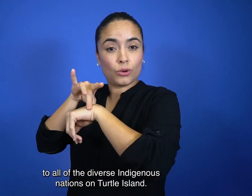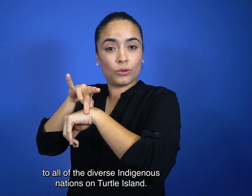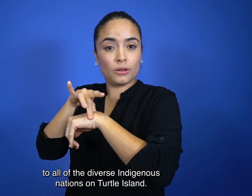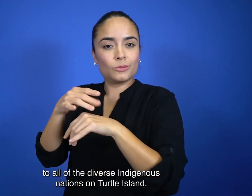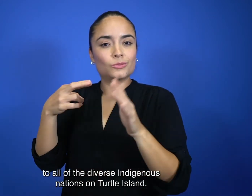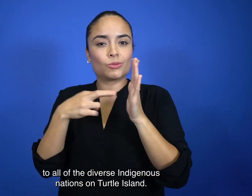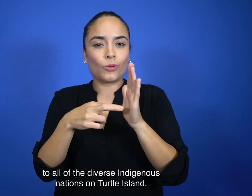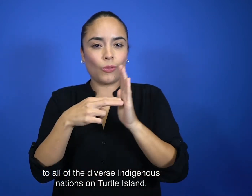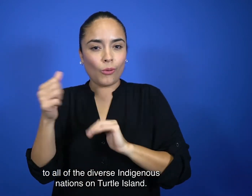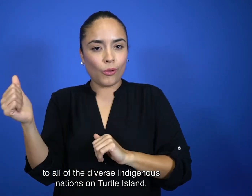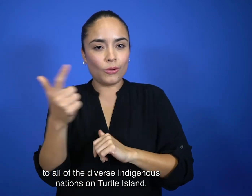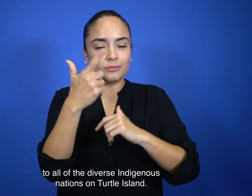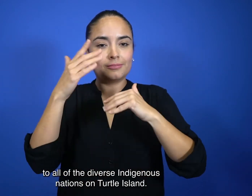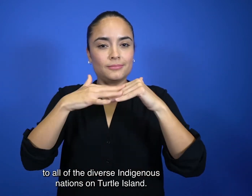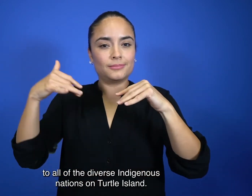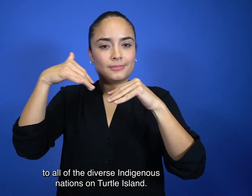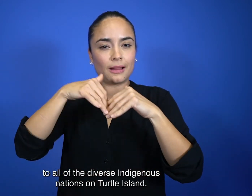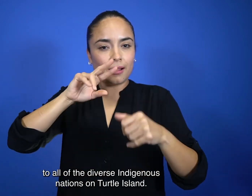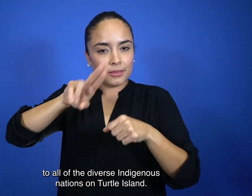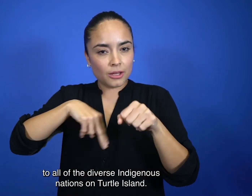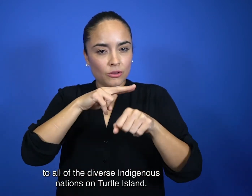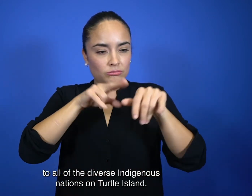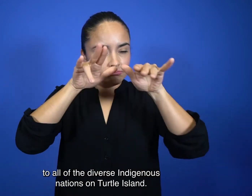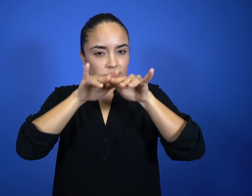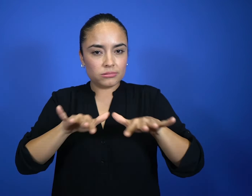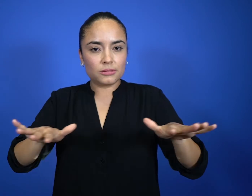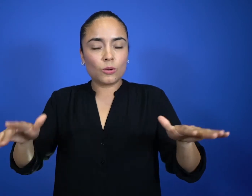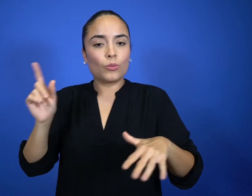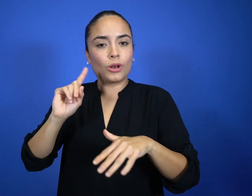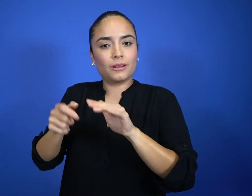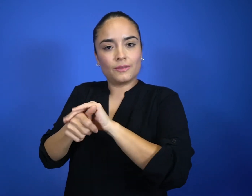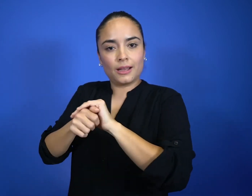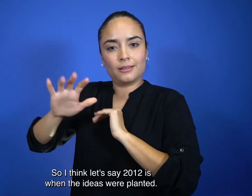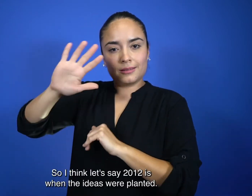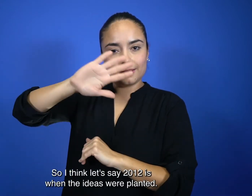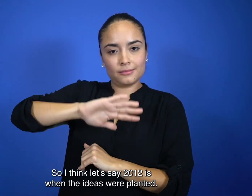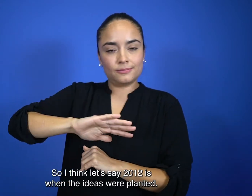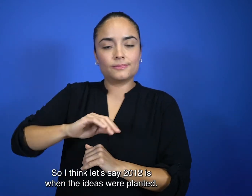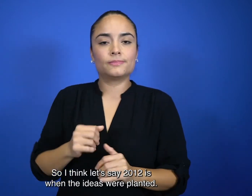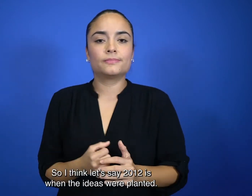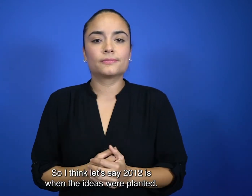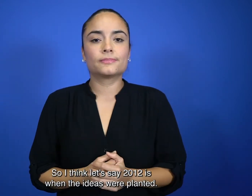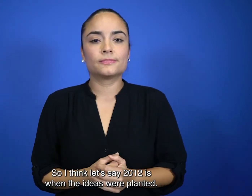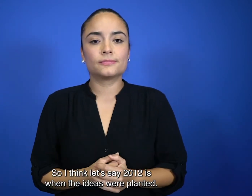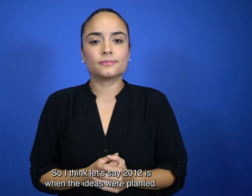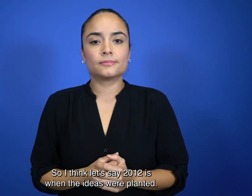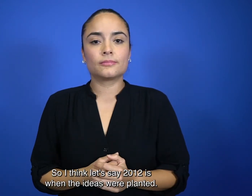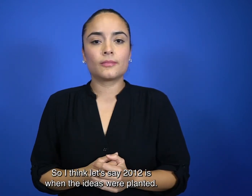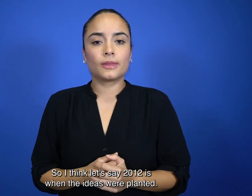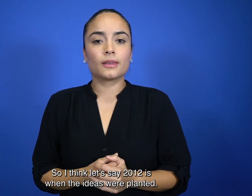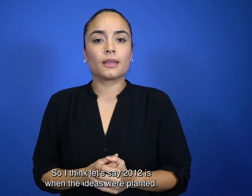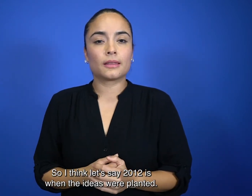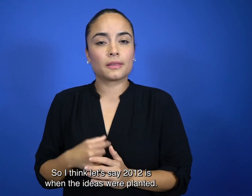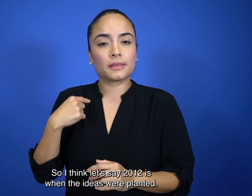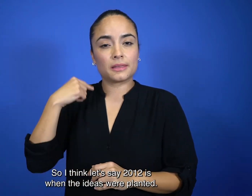diverse Indigenous nations on Turtle Island. So I think, let's say 2012 is when the ideas